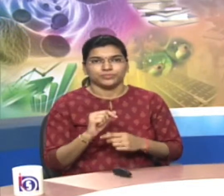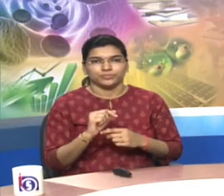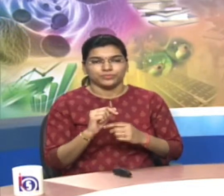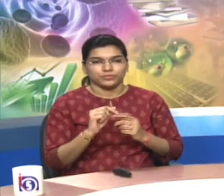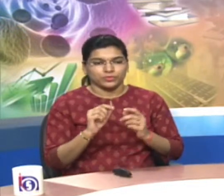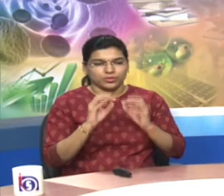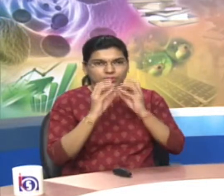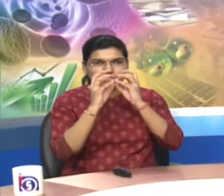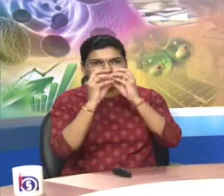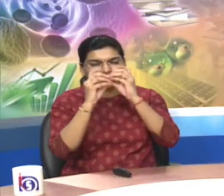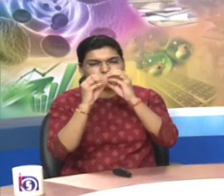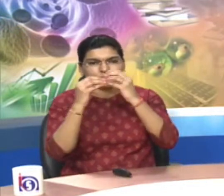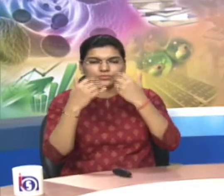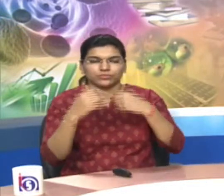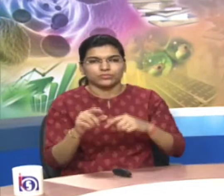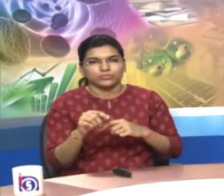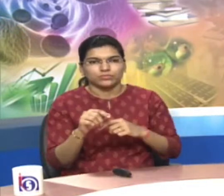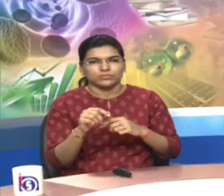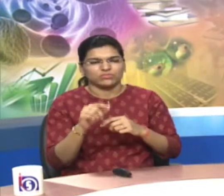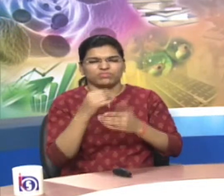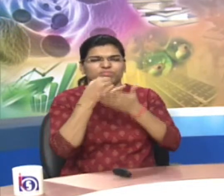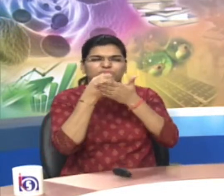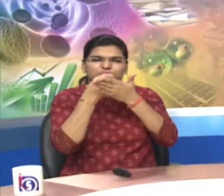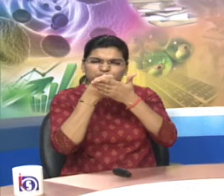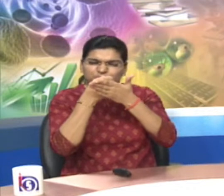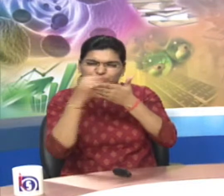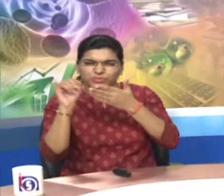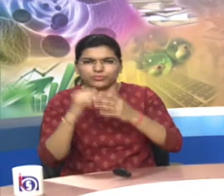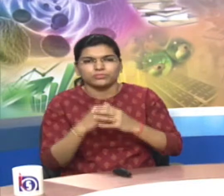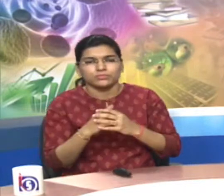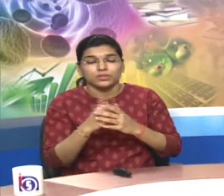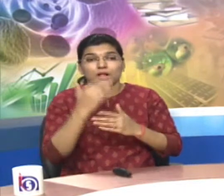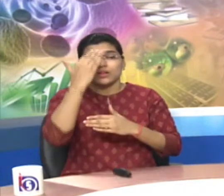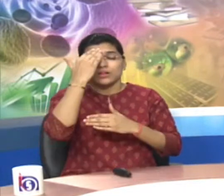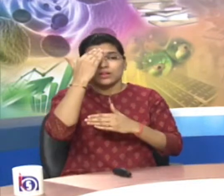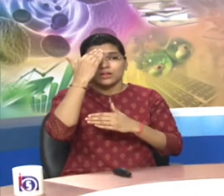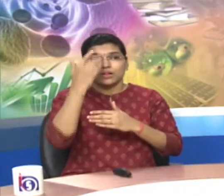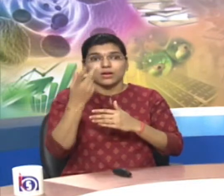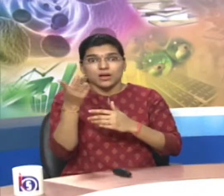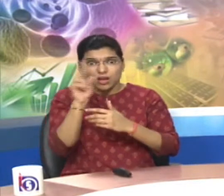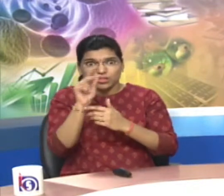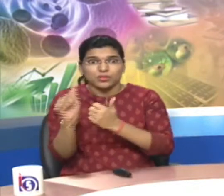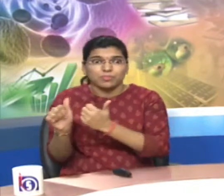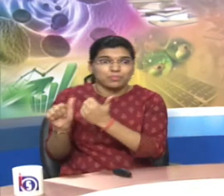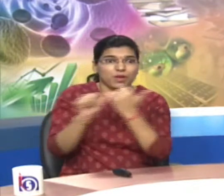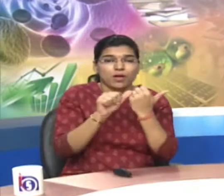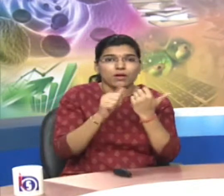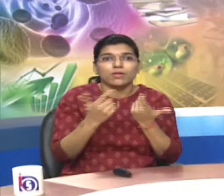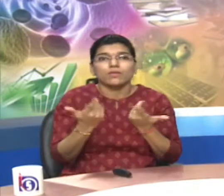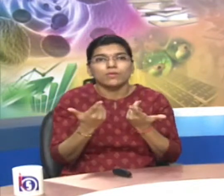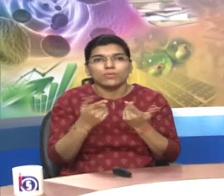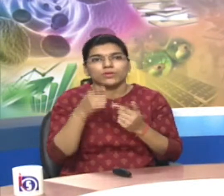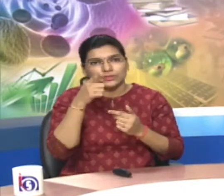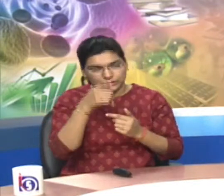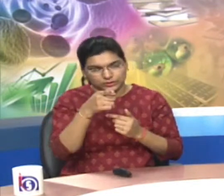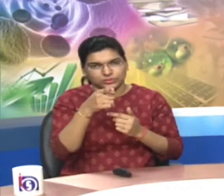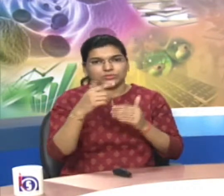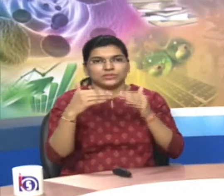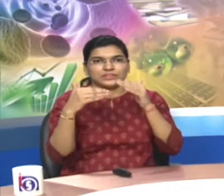And after that, in case you wrote something and you want to undo